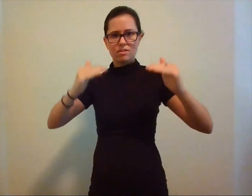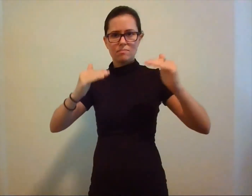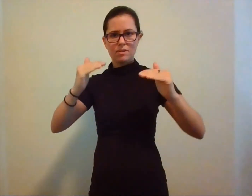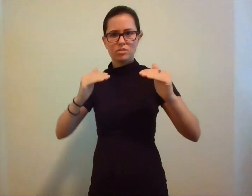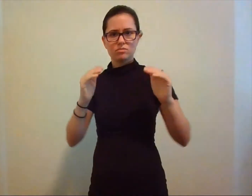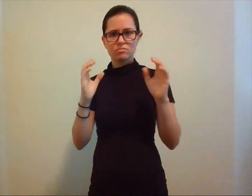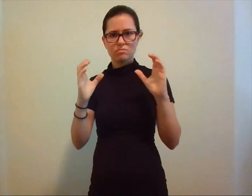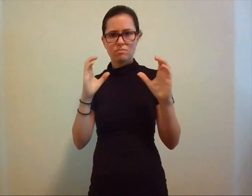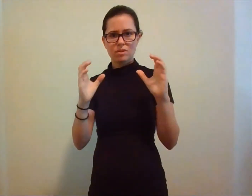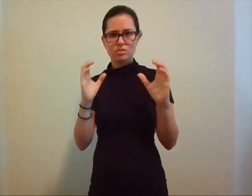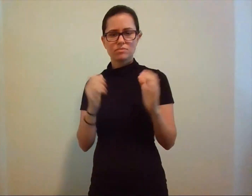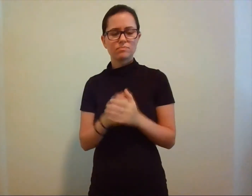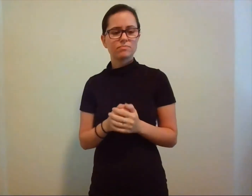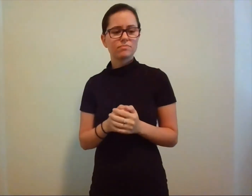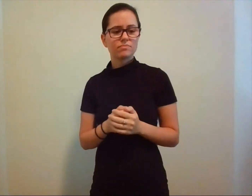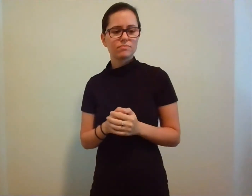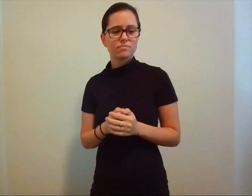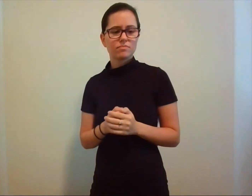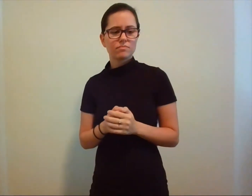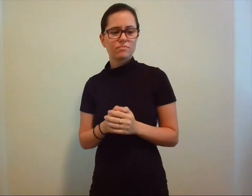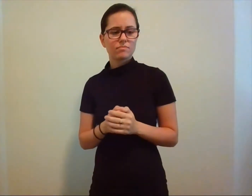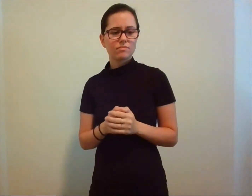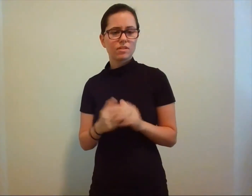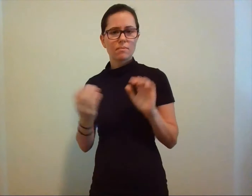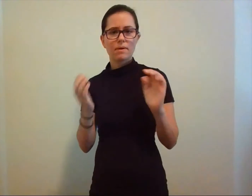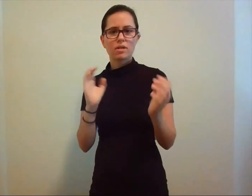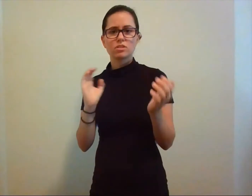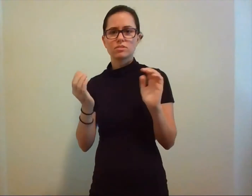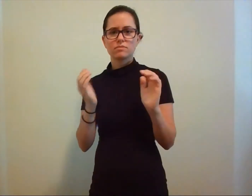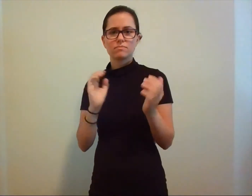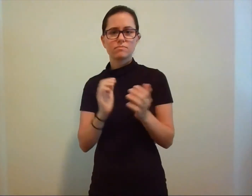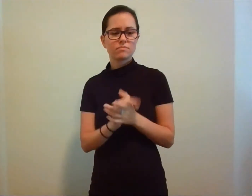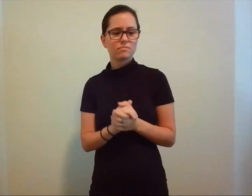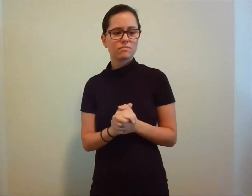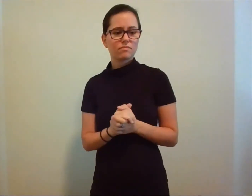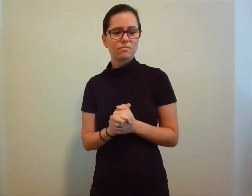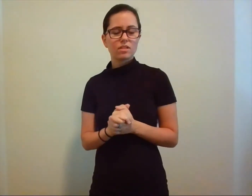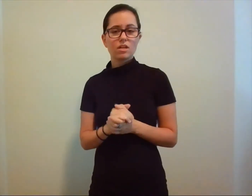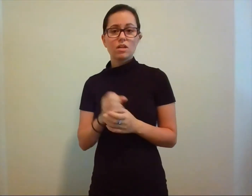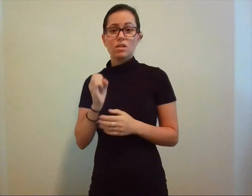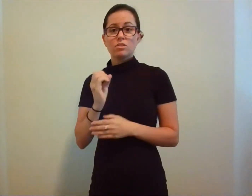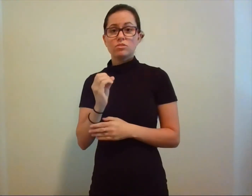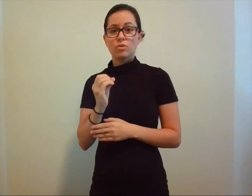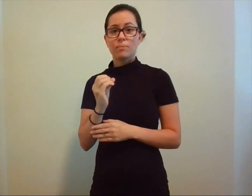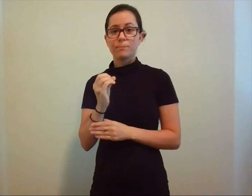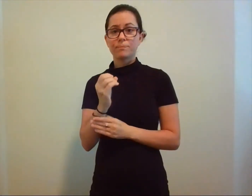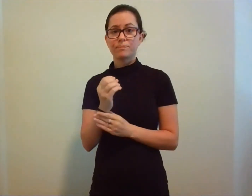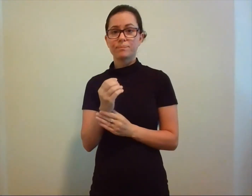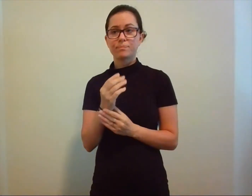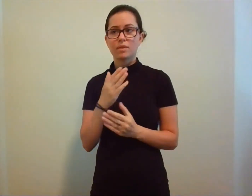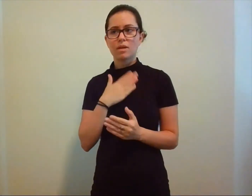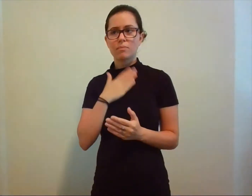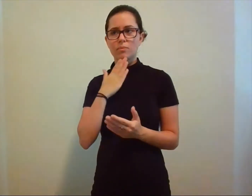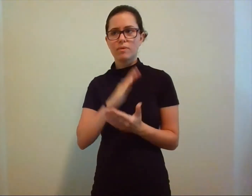read or write, whatever you want to do, coupled with people watching, which is an